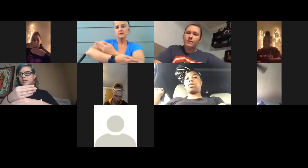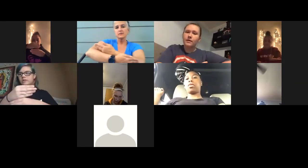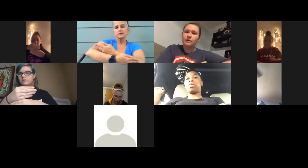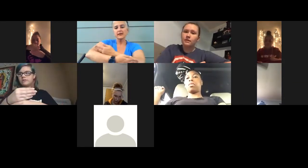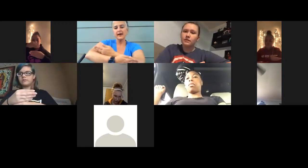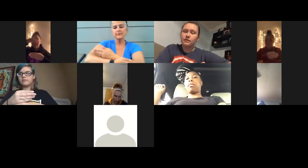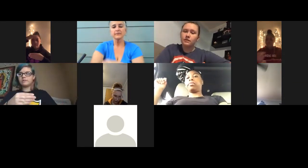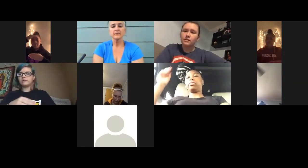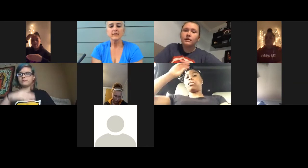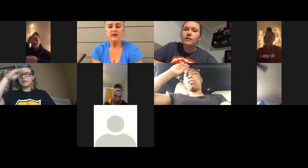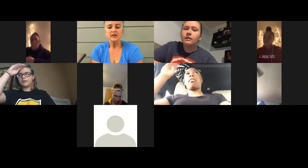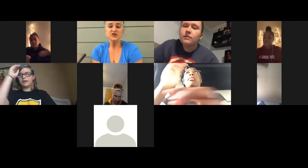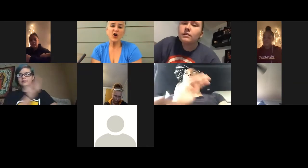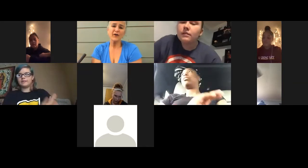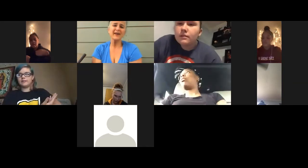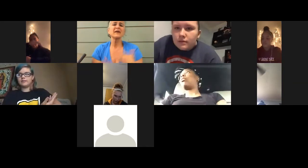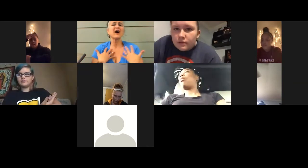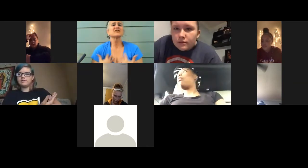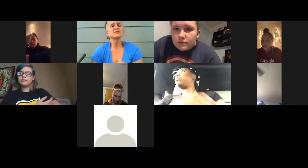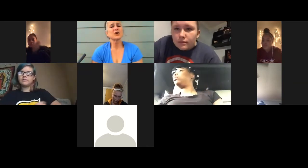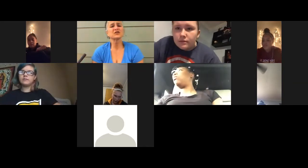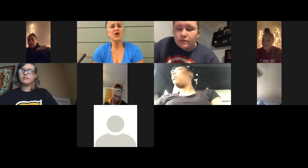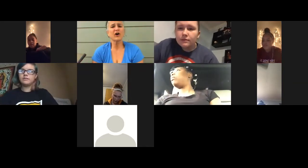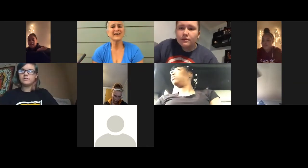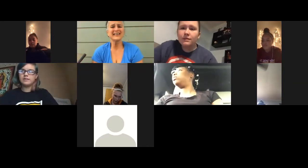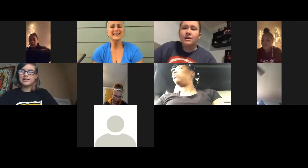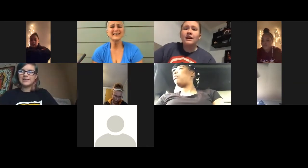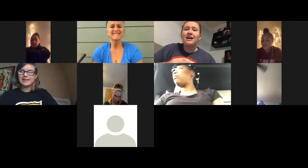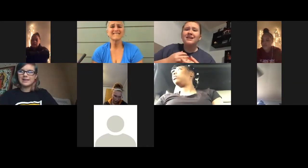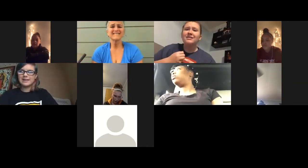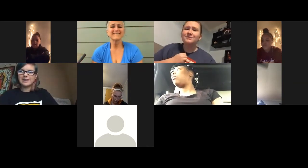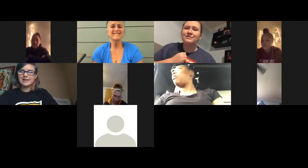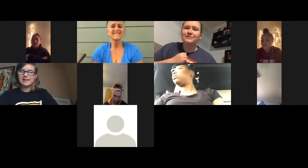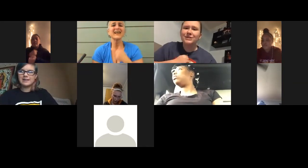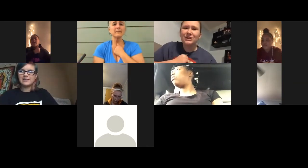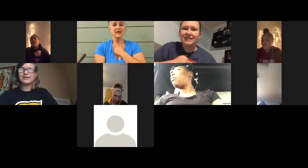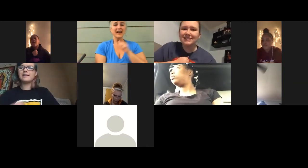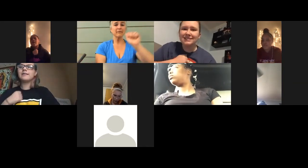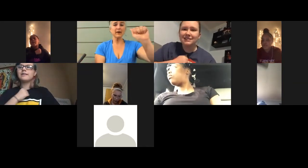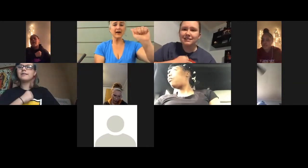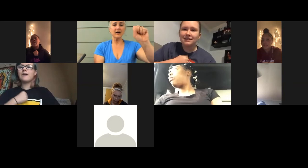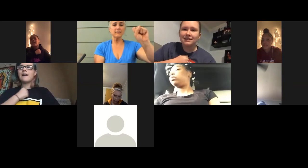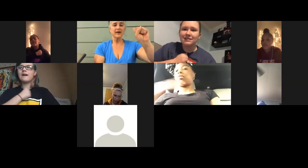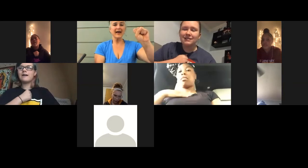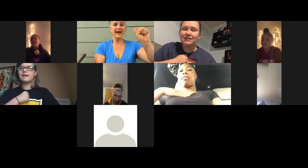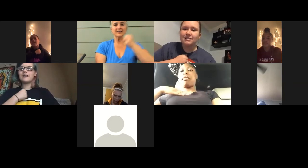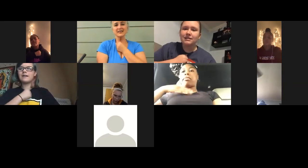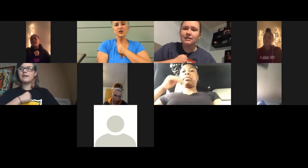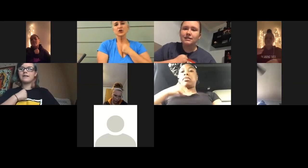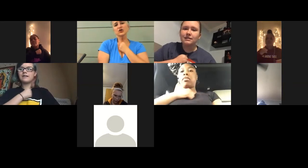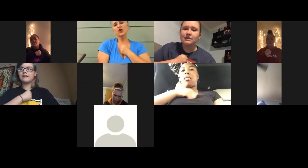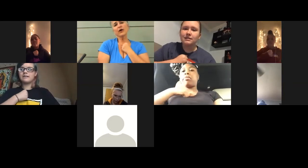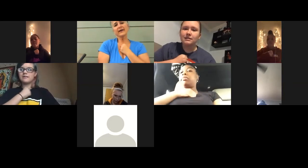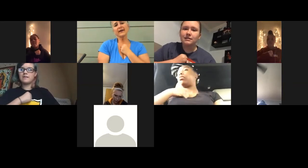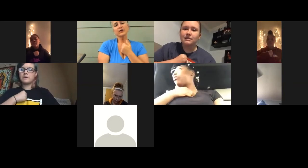Sun. Okay. Sorry. Oh my gosh, I'm so sorry. Yep. Remember,